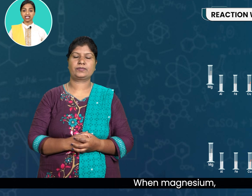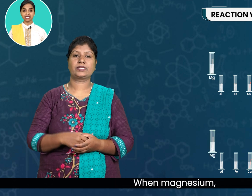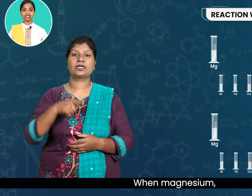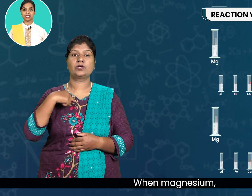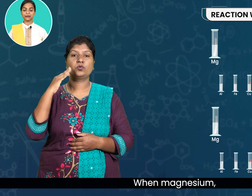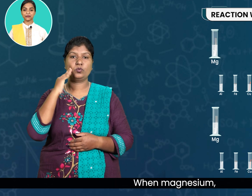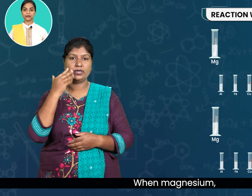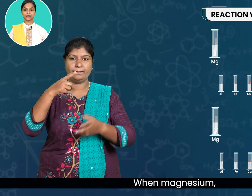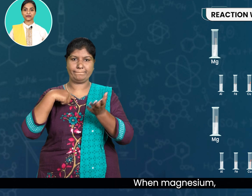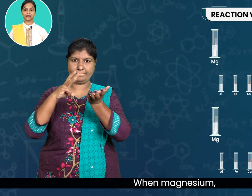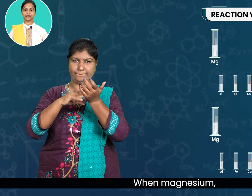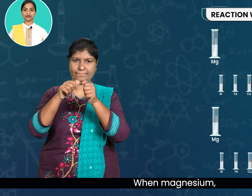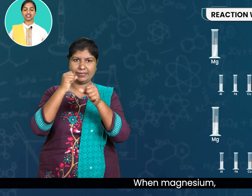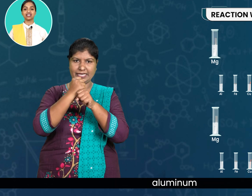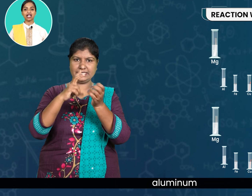When magnesium,